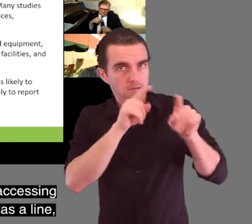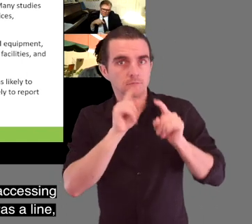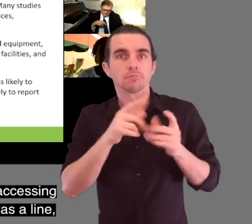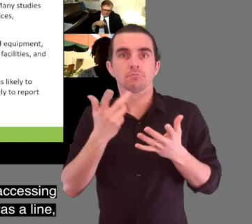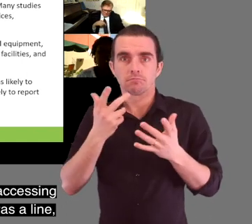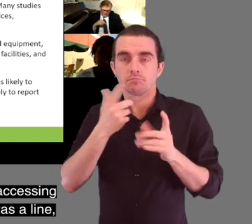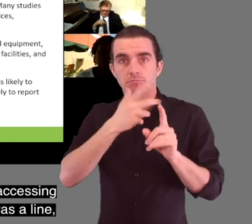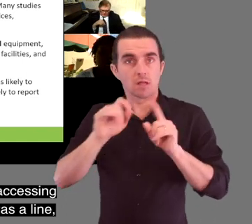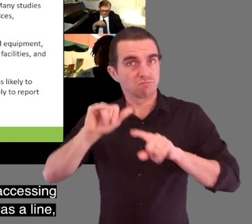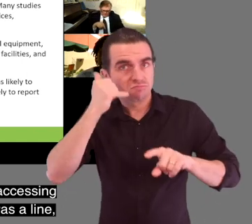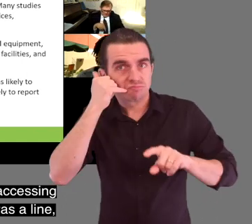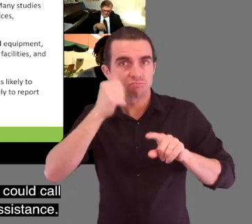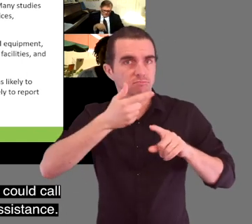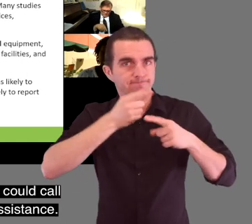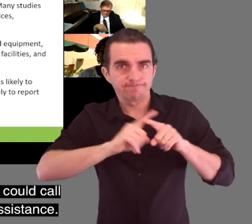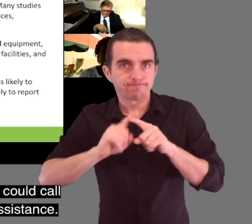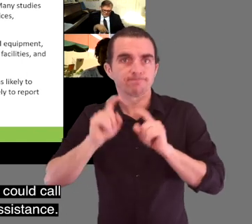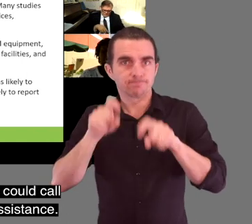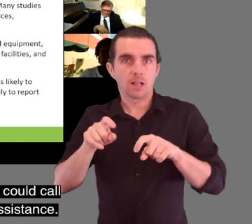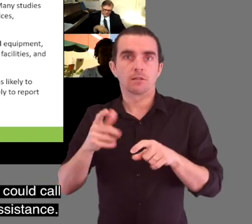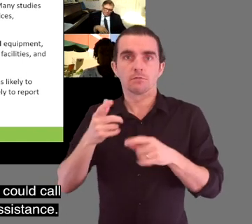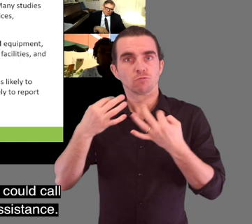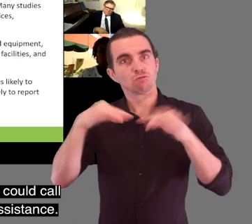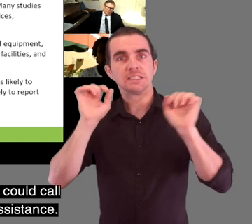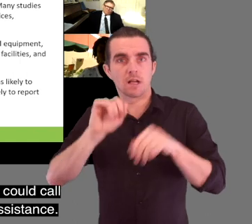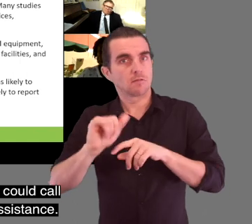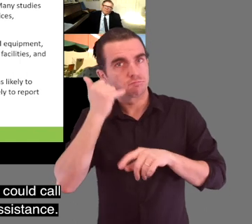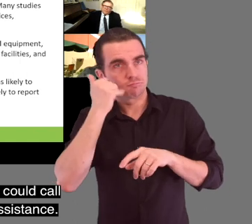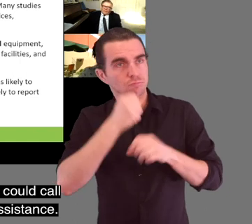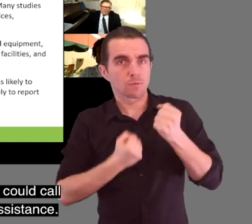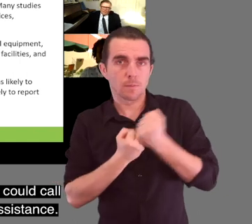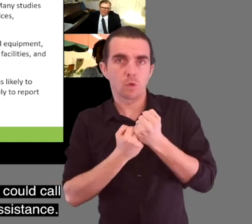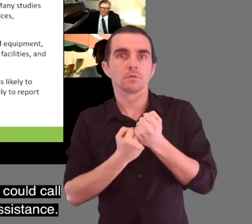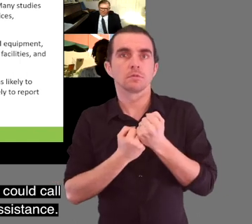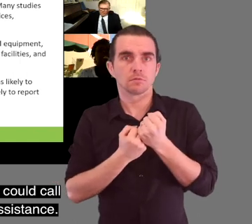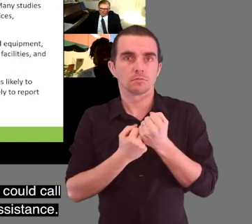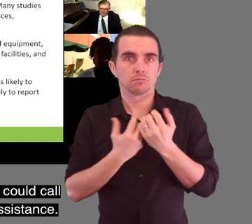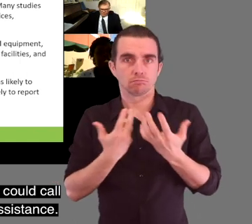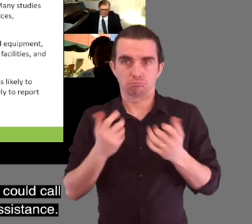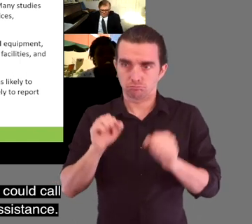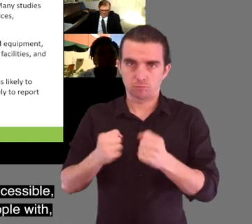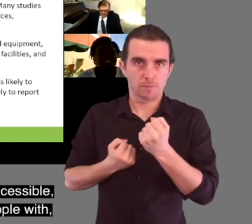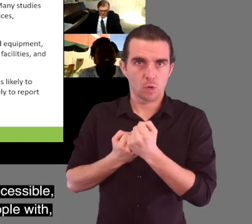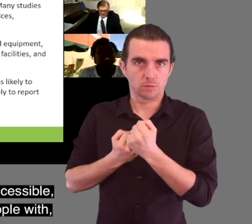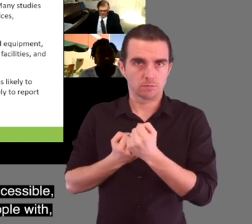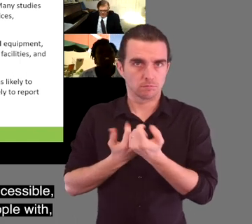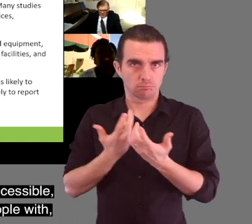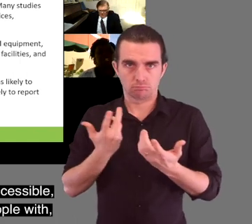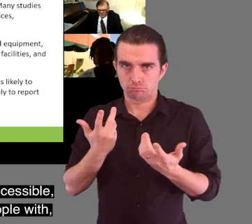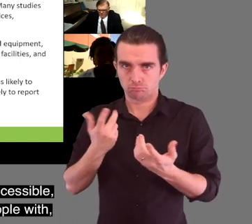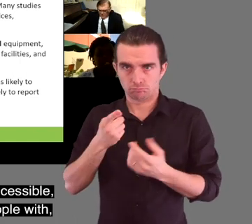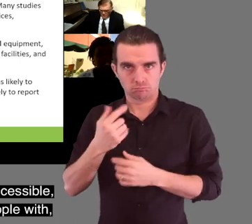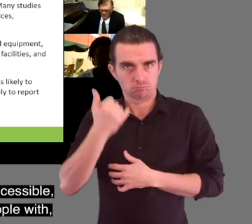or there was a line, a free line where people could call so that they can get assistance. But